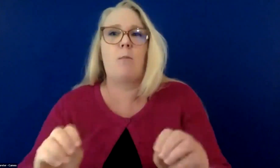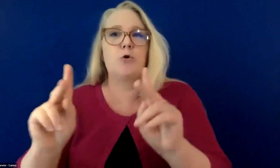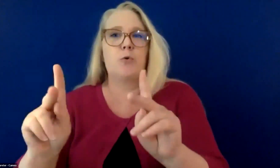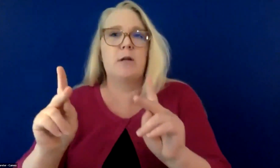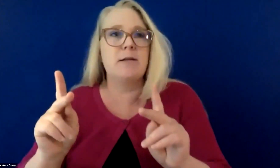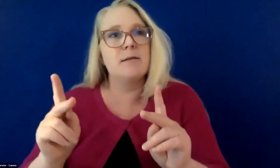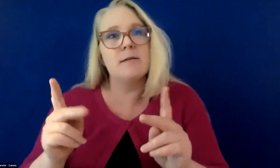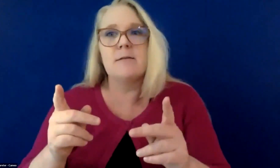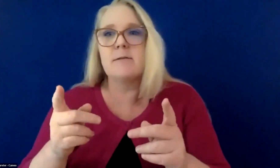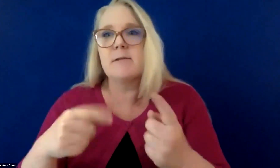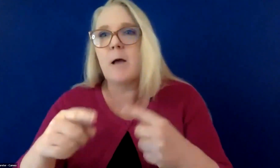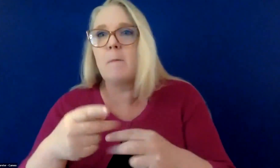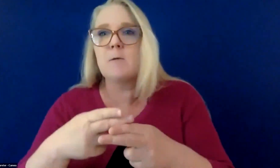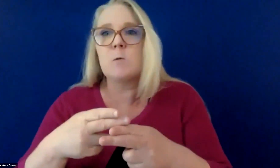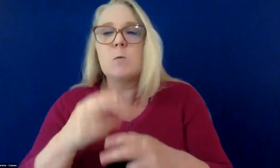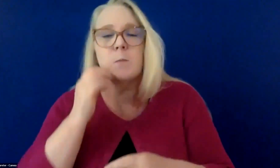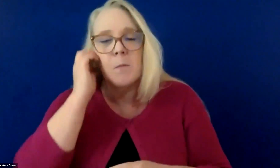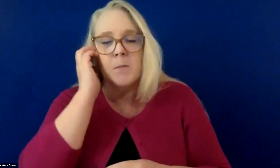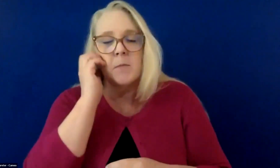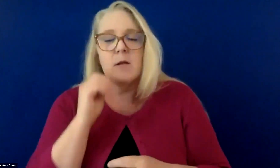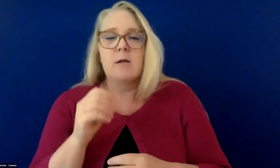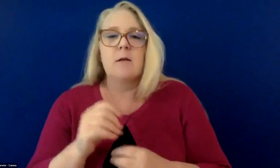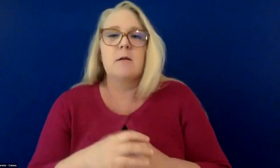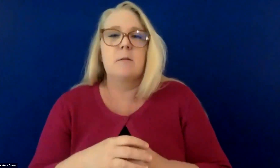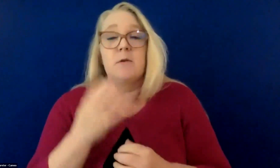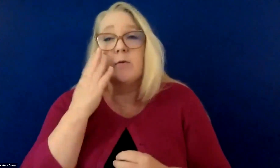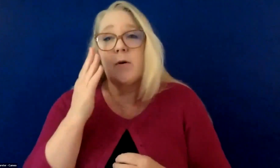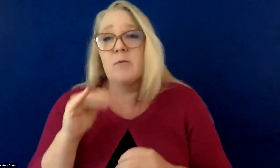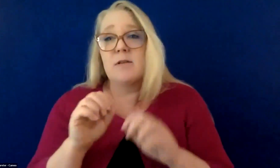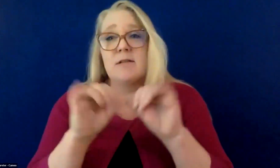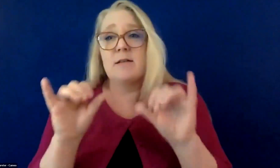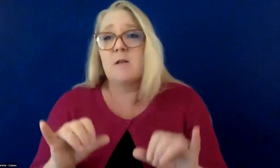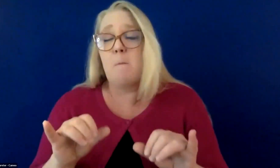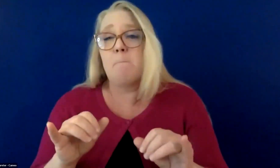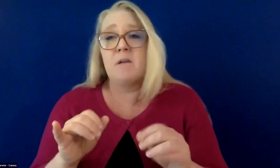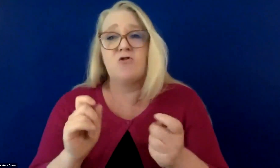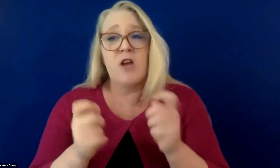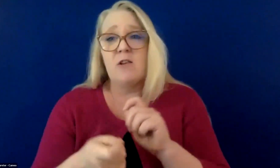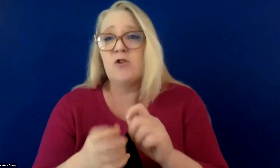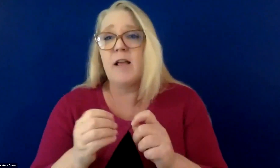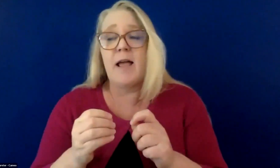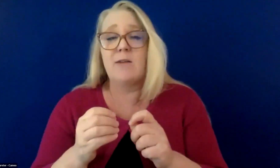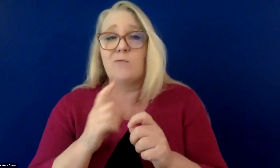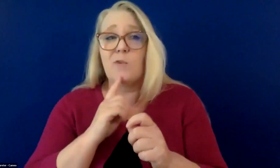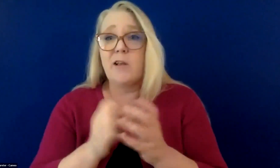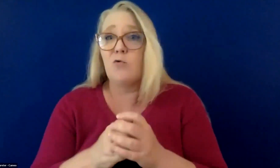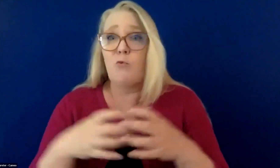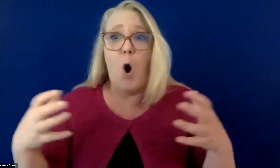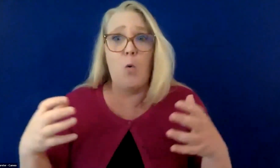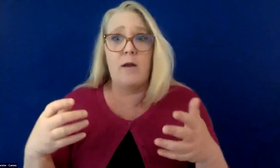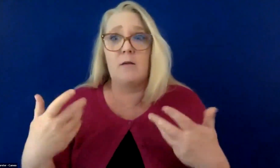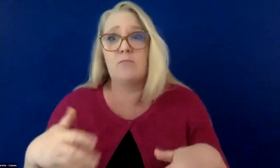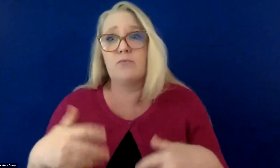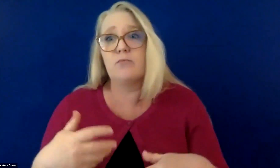coming up as our system is changing and growing so rapidly. So